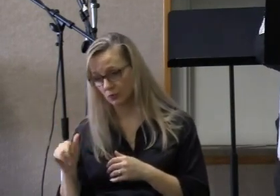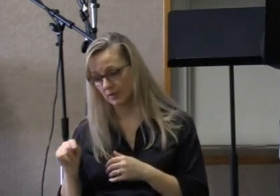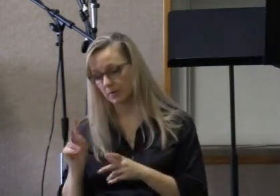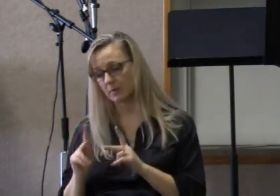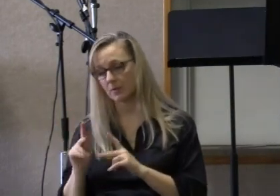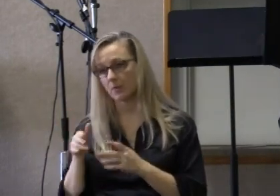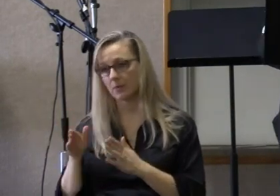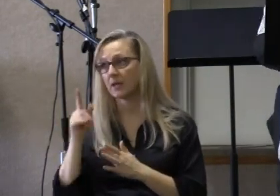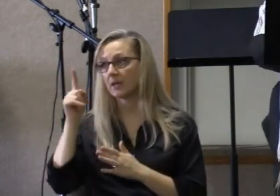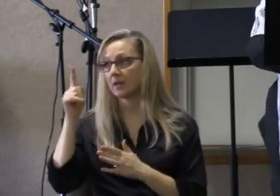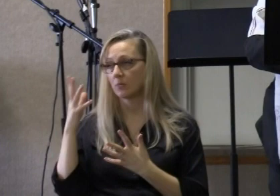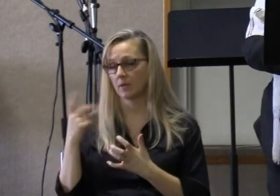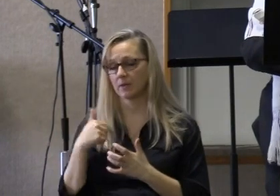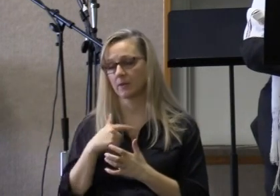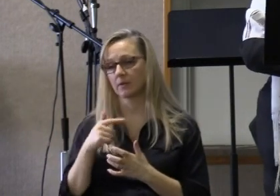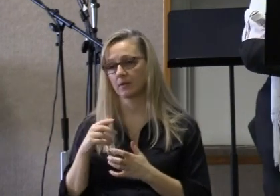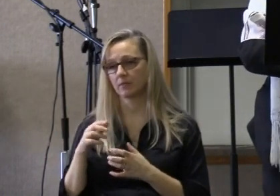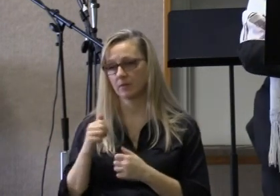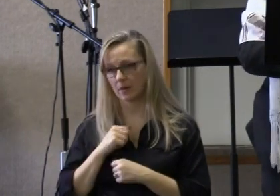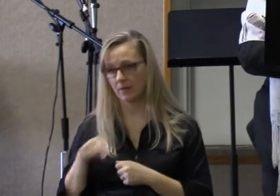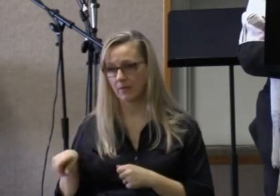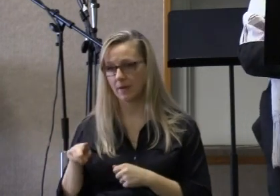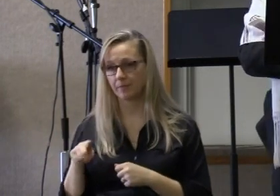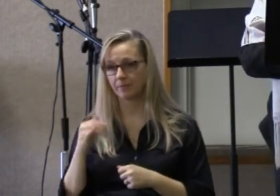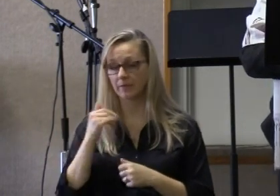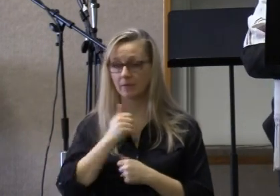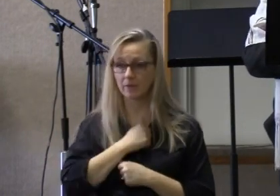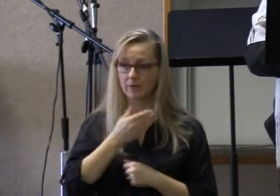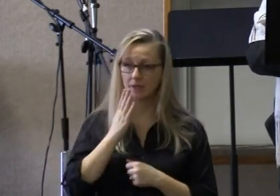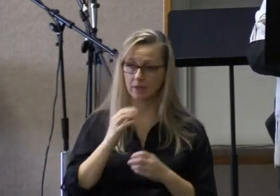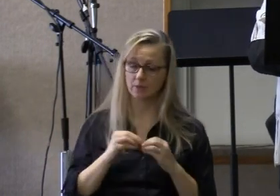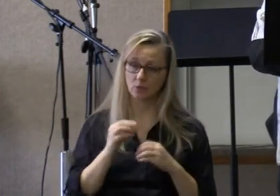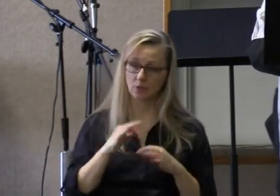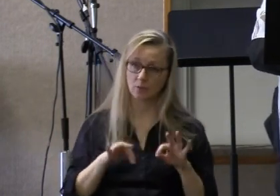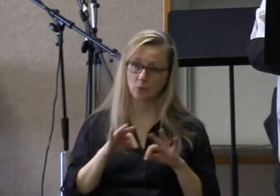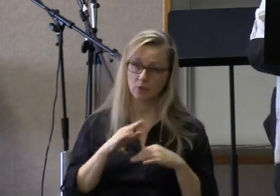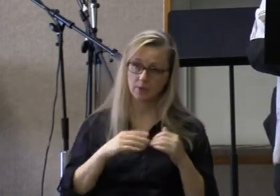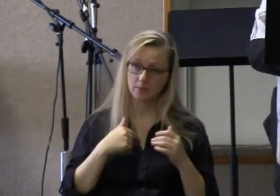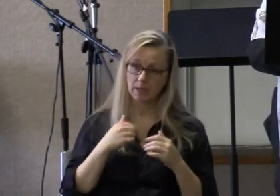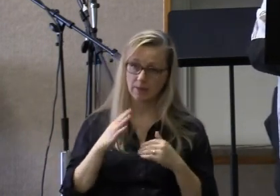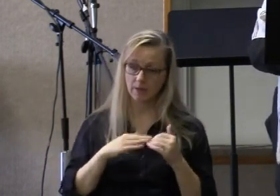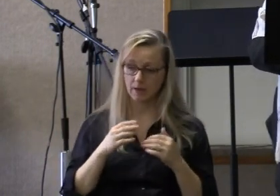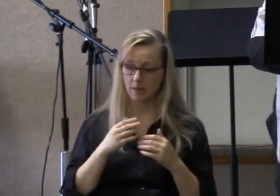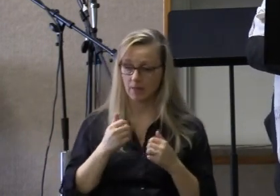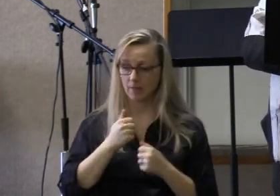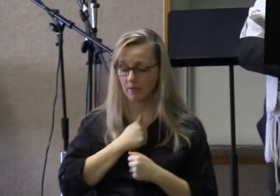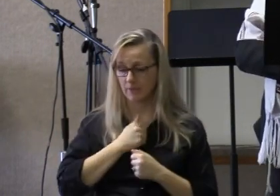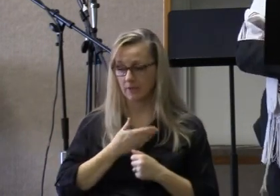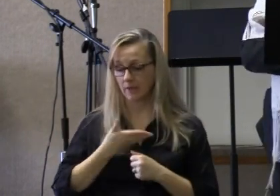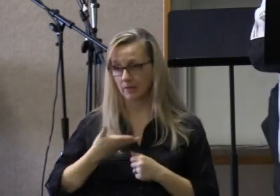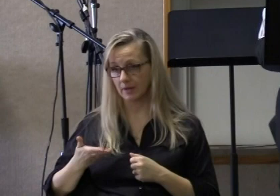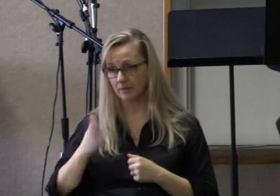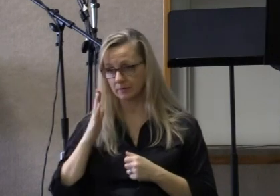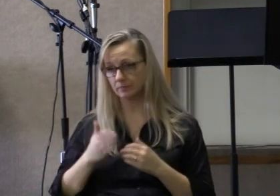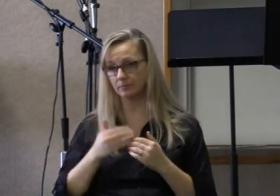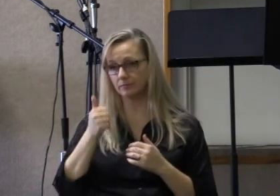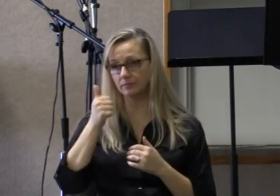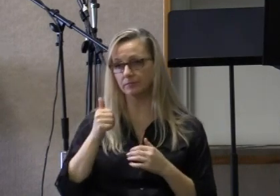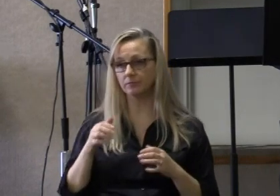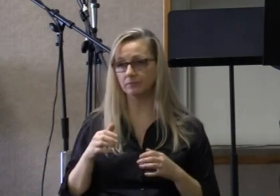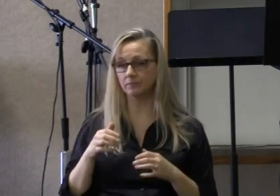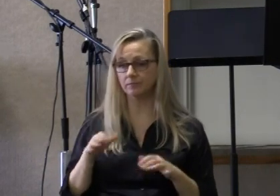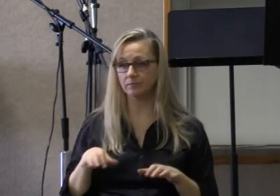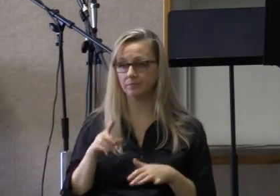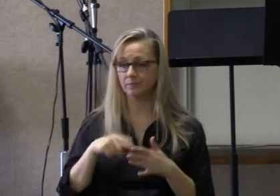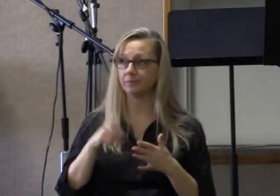them. If loving God is more important to me than loving things, it will be easier to do